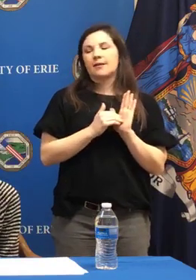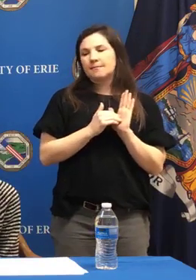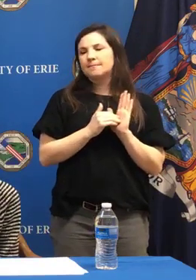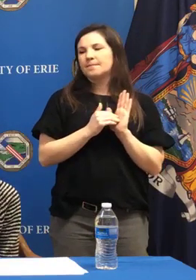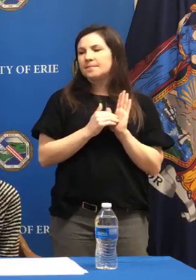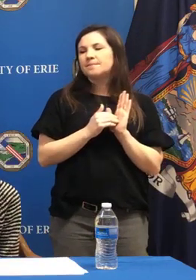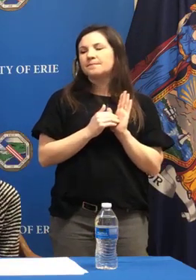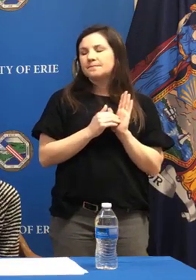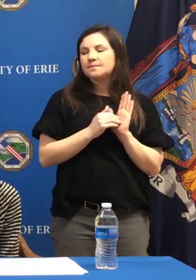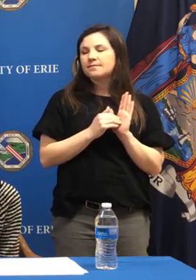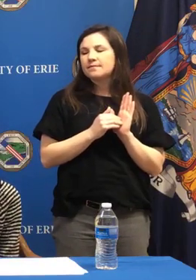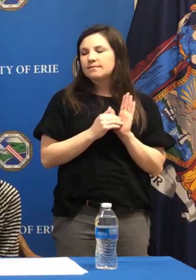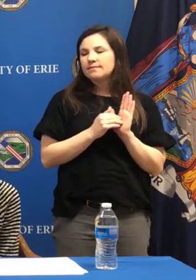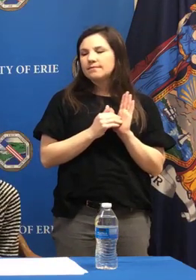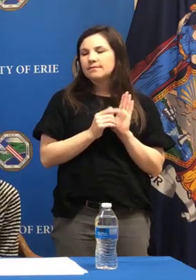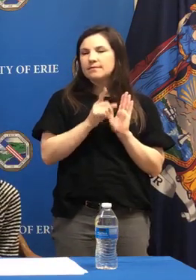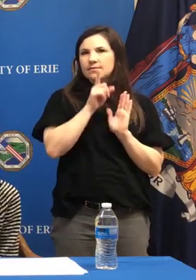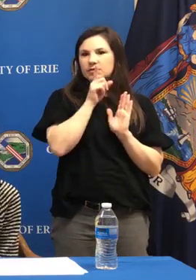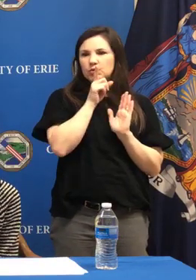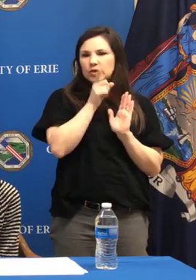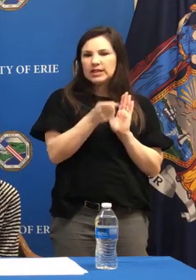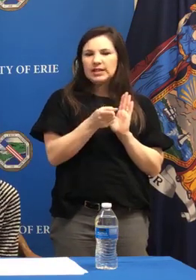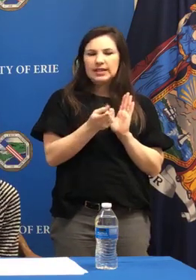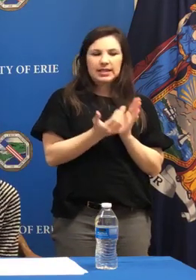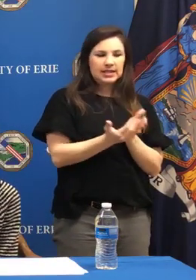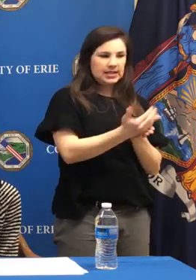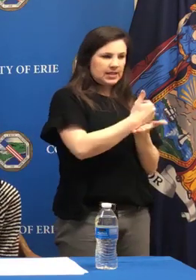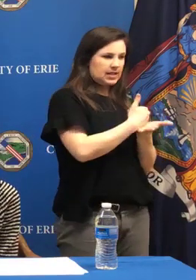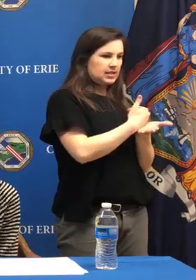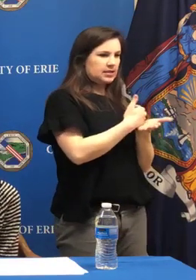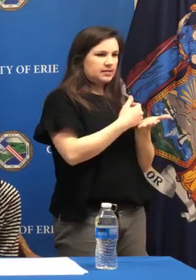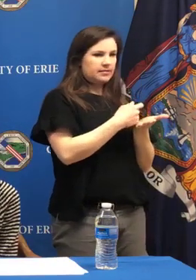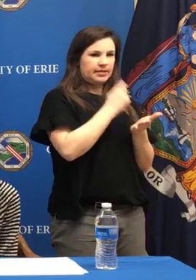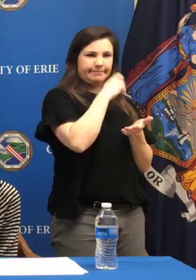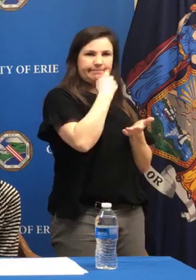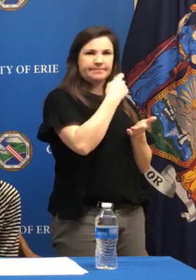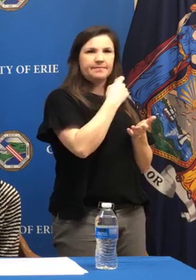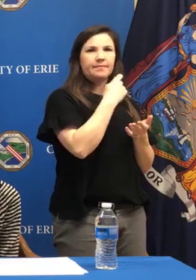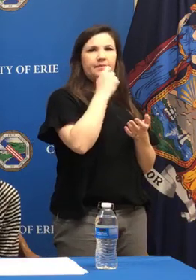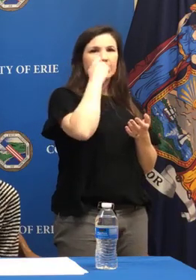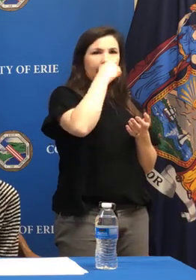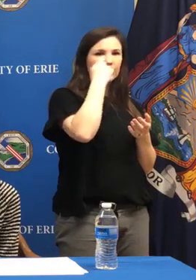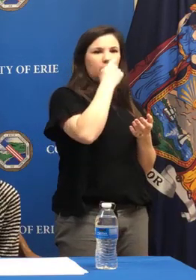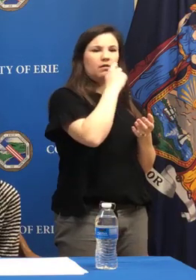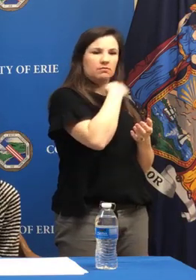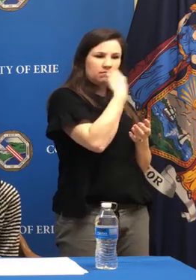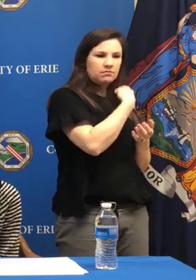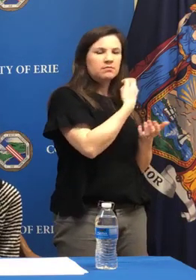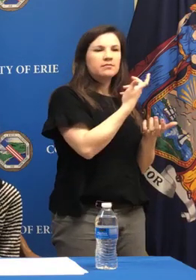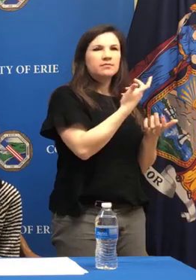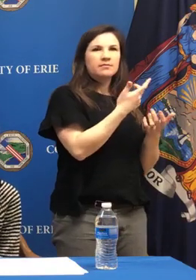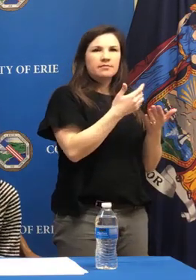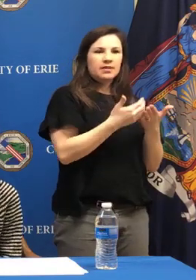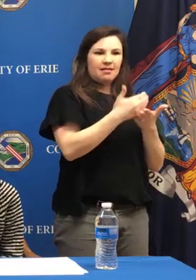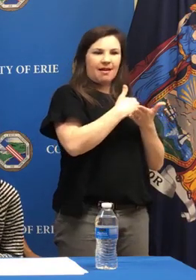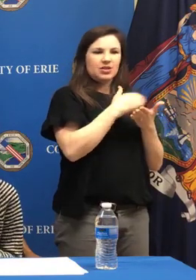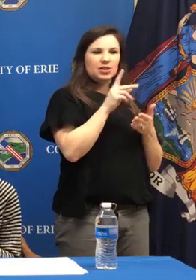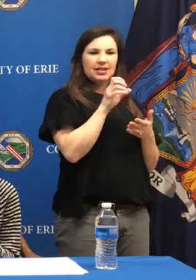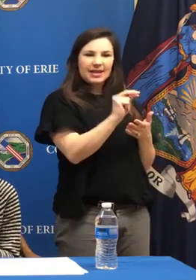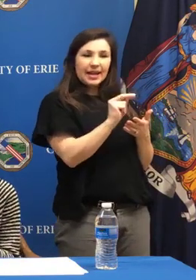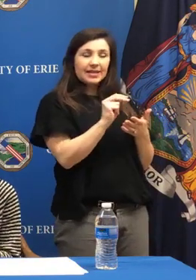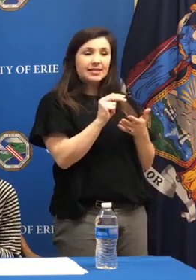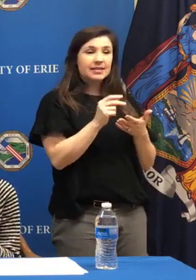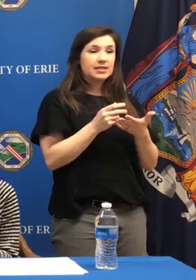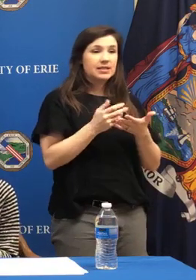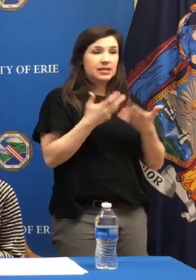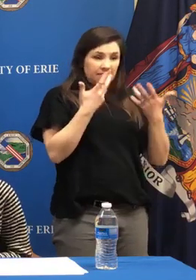a function of, getting the specimen collection kits, the nasopharyngeal specimen collection kits, to be able to